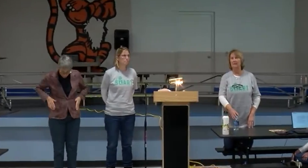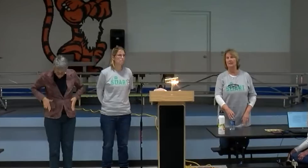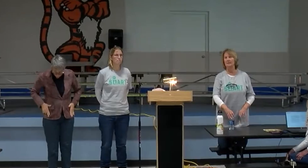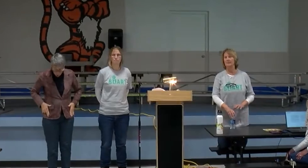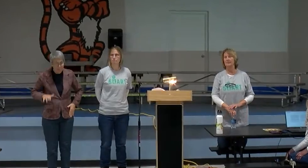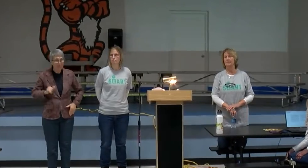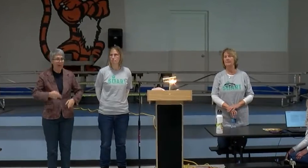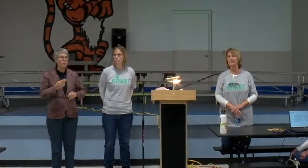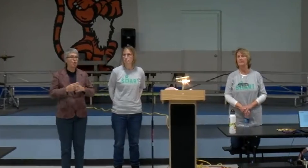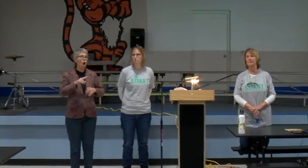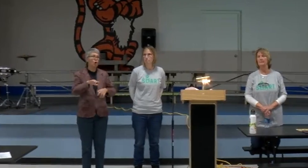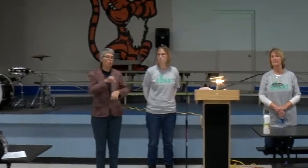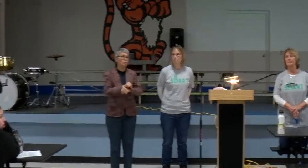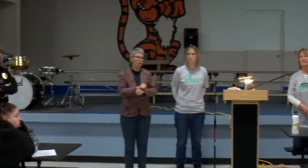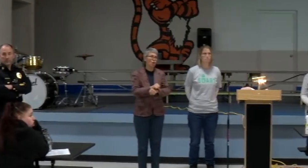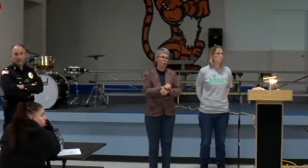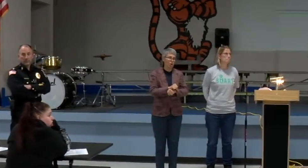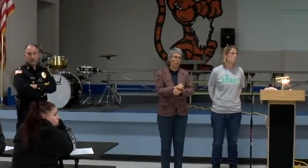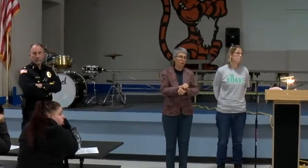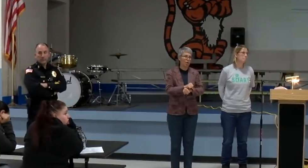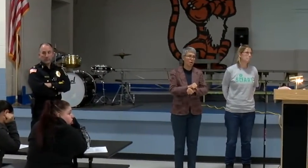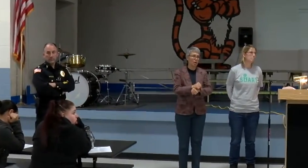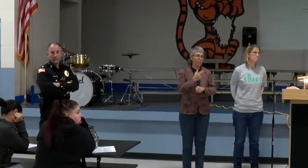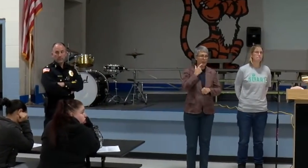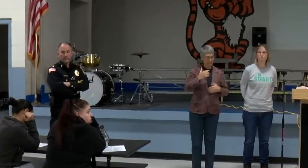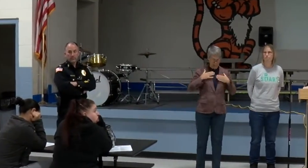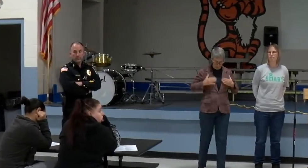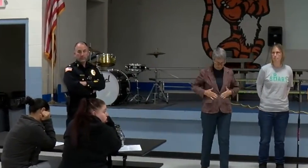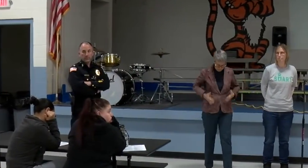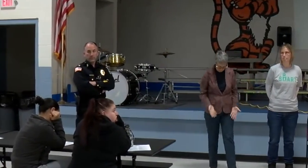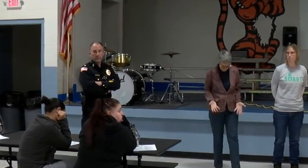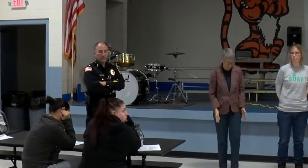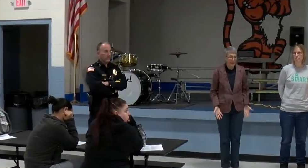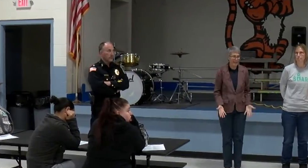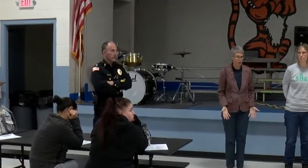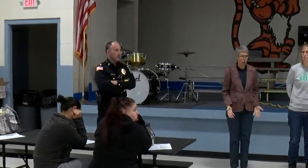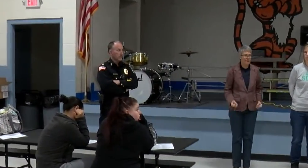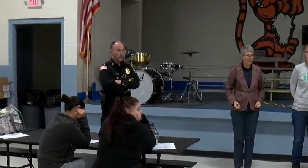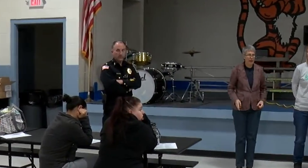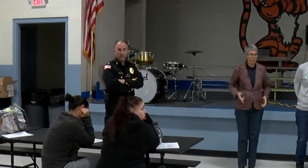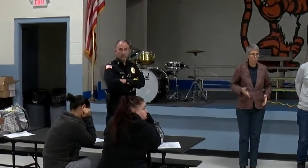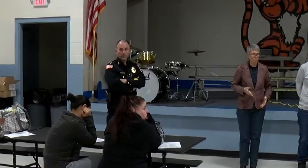person. But the bullets can be in it. Yes. Can be. Do you have a